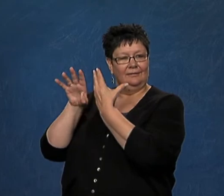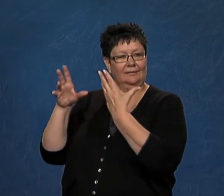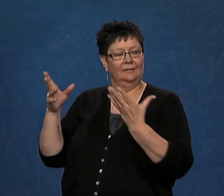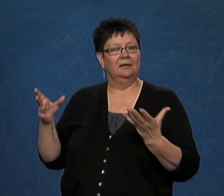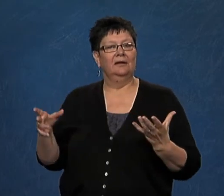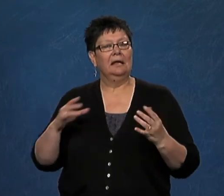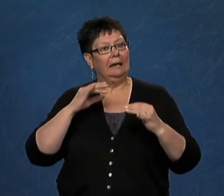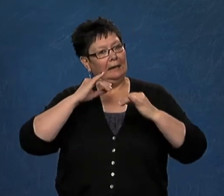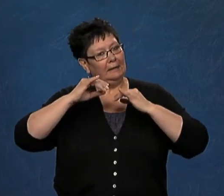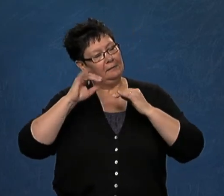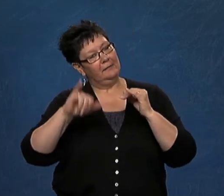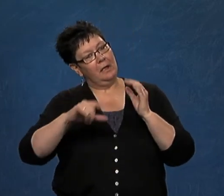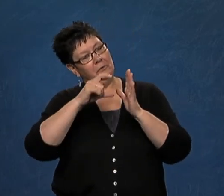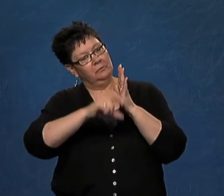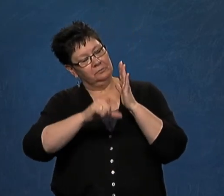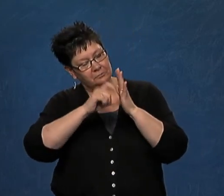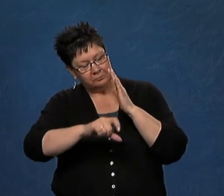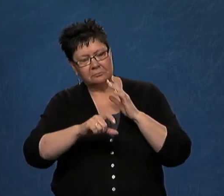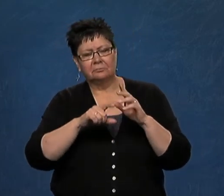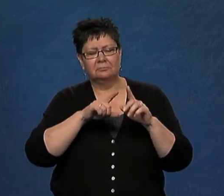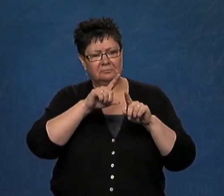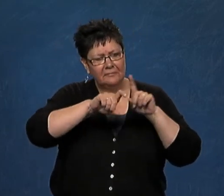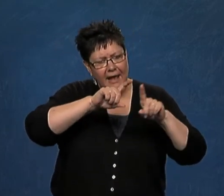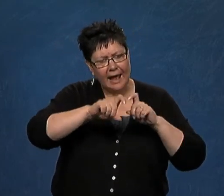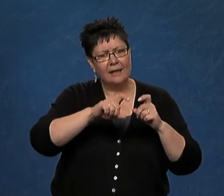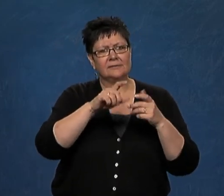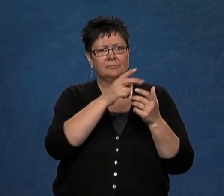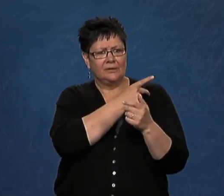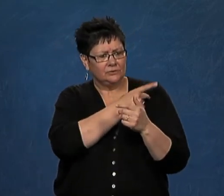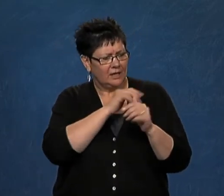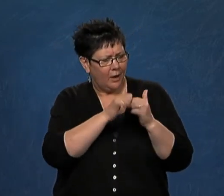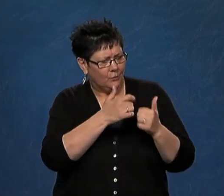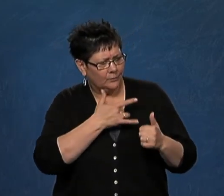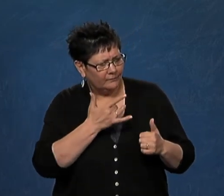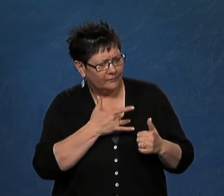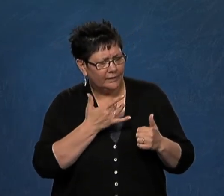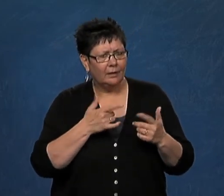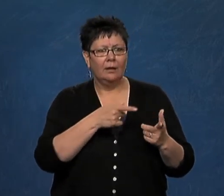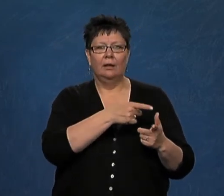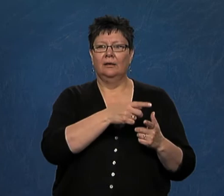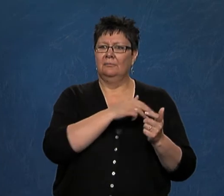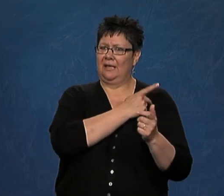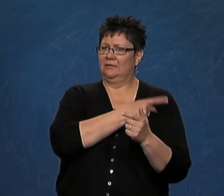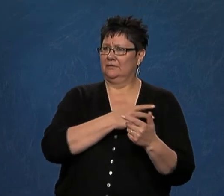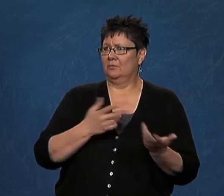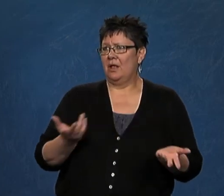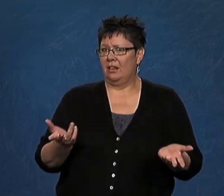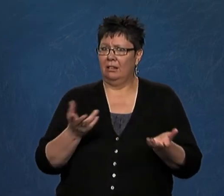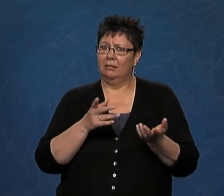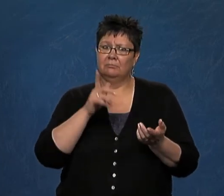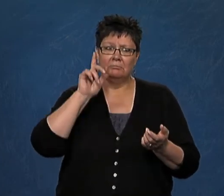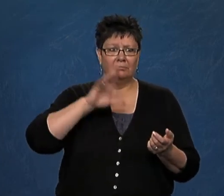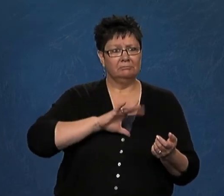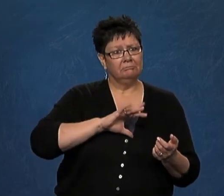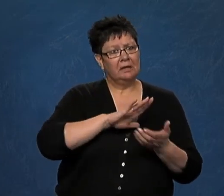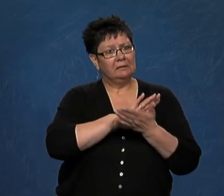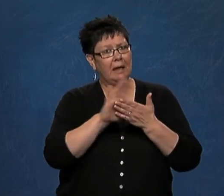the head being a TV screen, with seeing the doctor remotely, and the doctor did all this